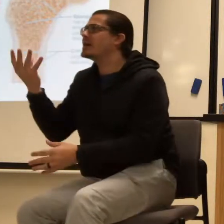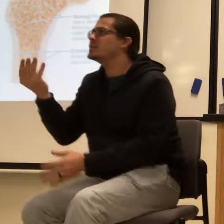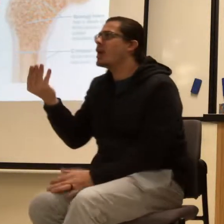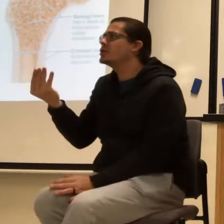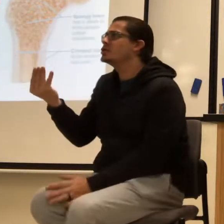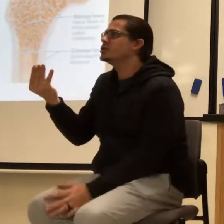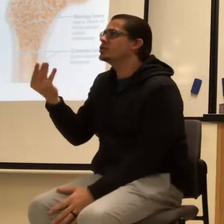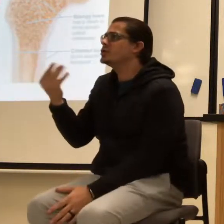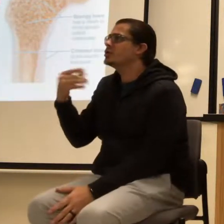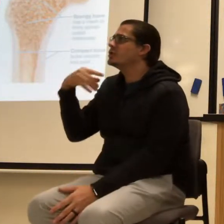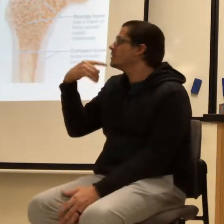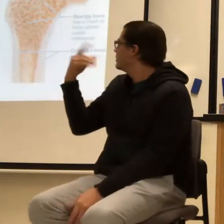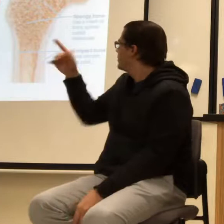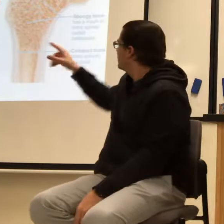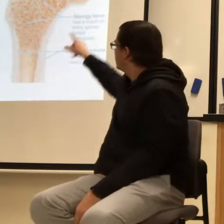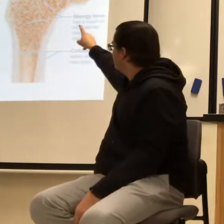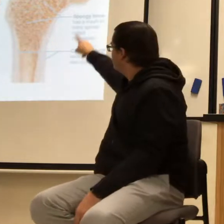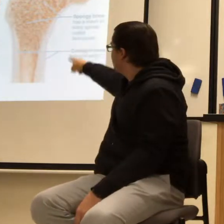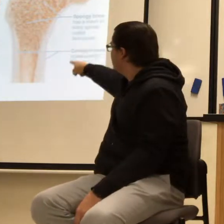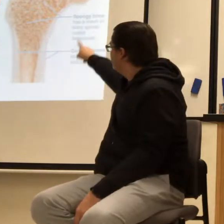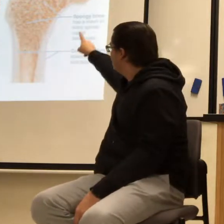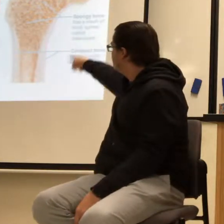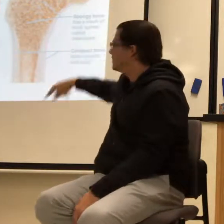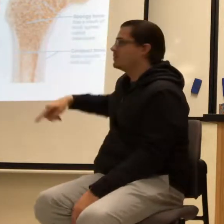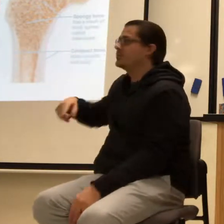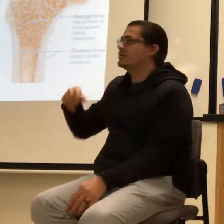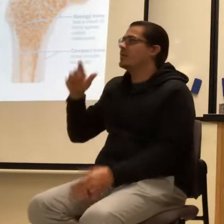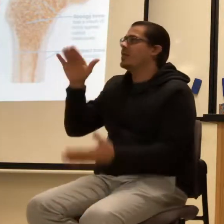Spongy or trabecular bone.